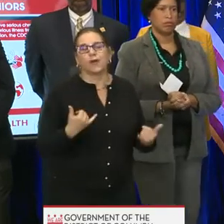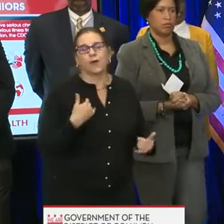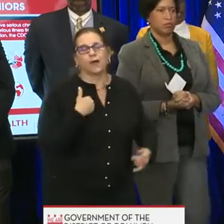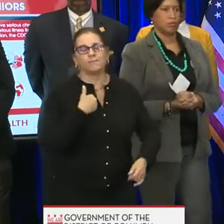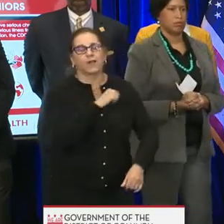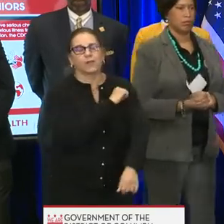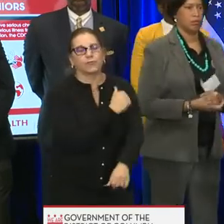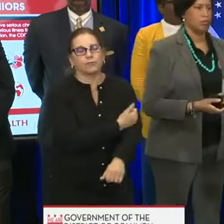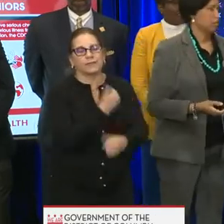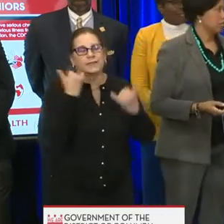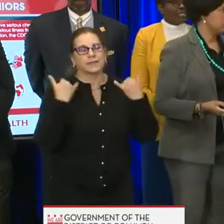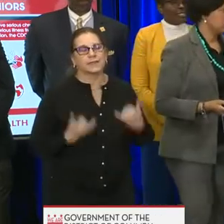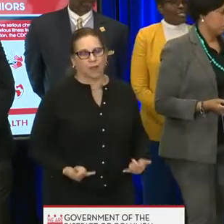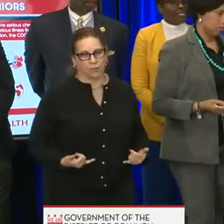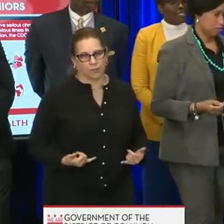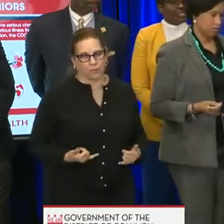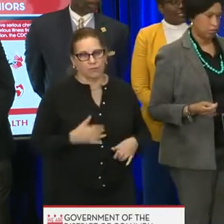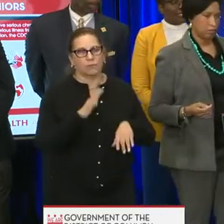Okay.